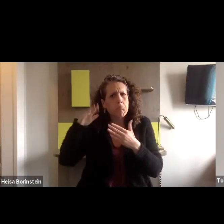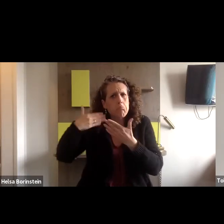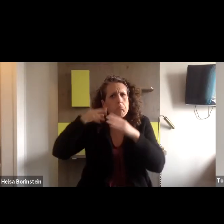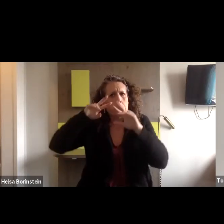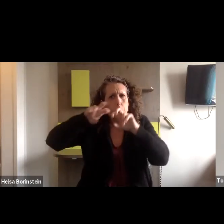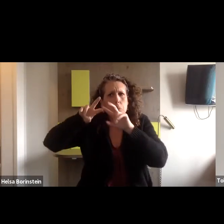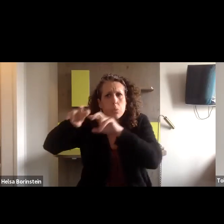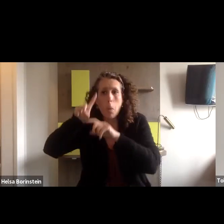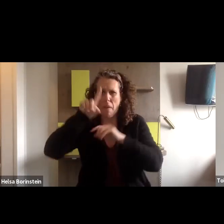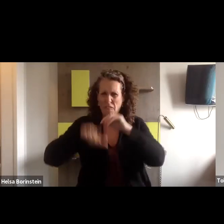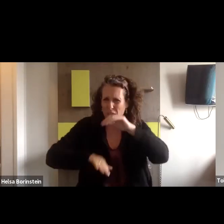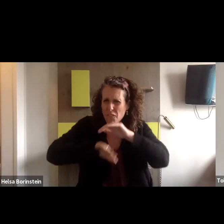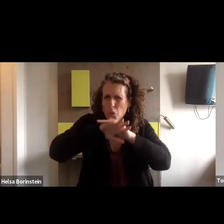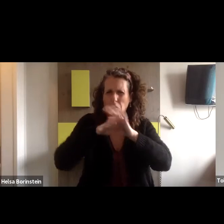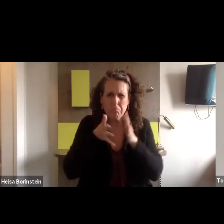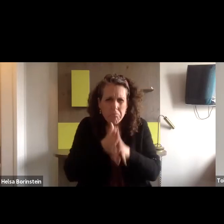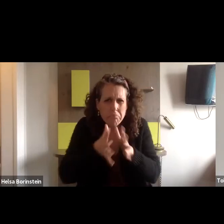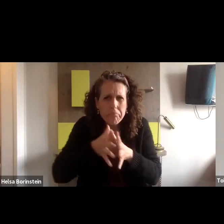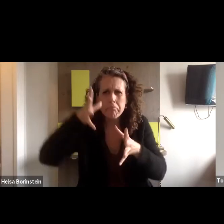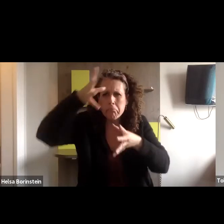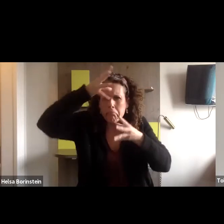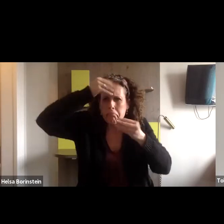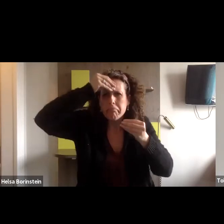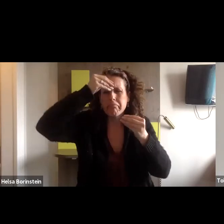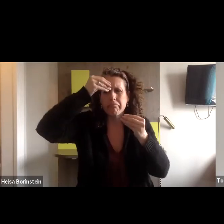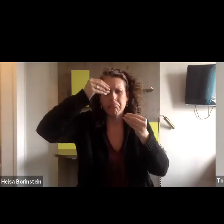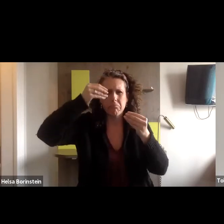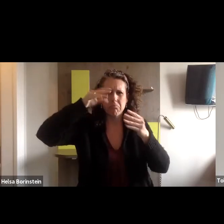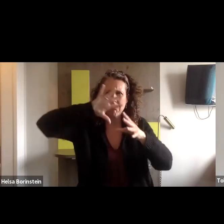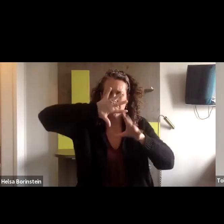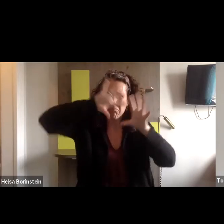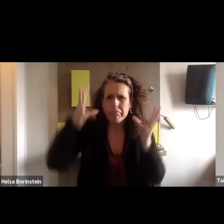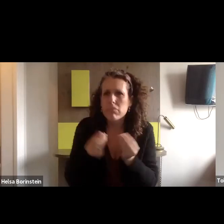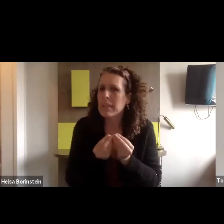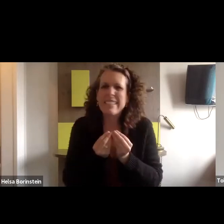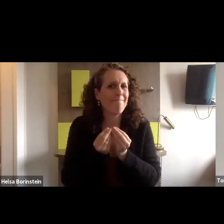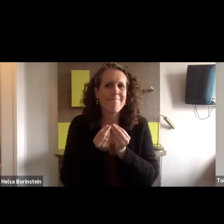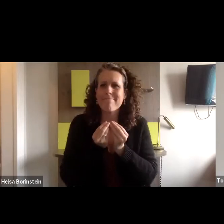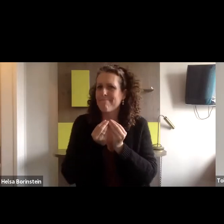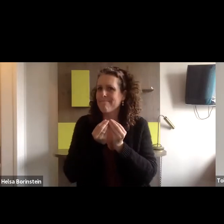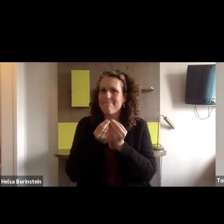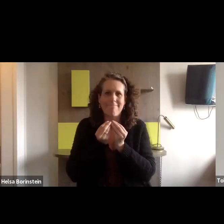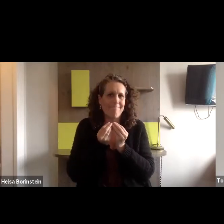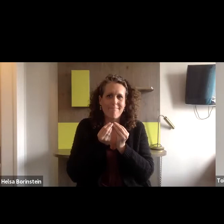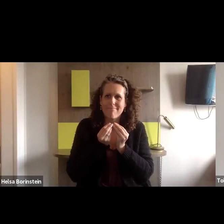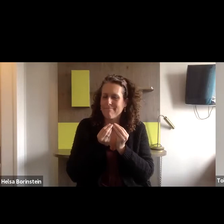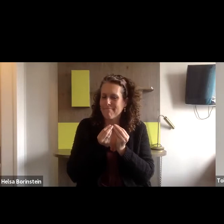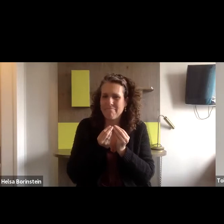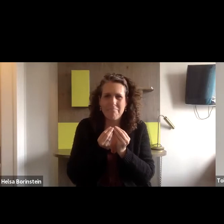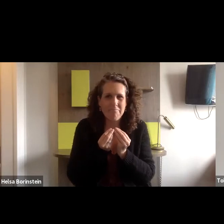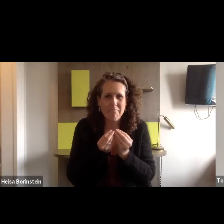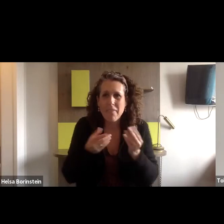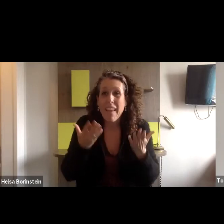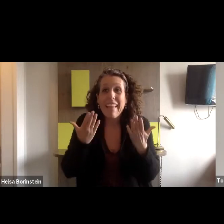fully described. It's not fully documented. We don't know at all. We don't know anything, or just